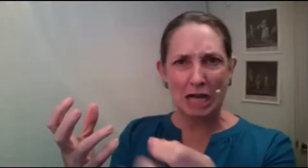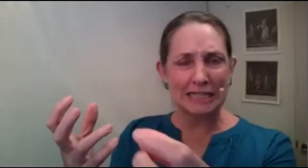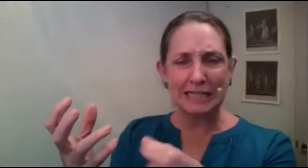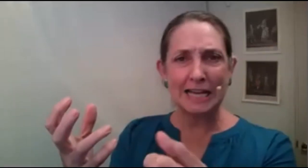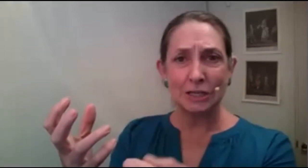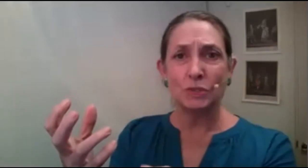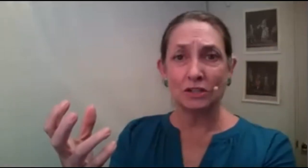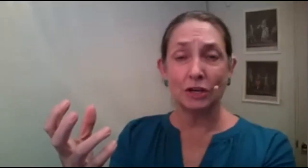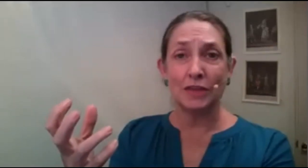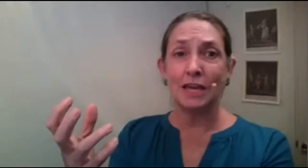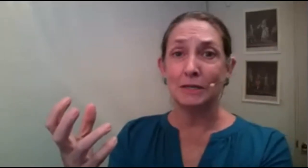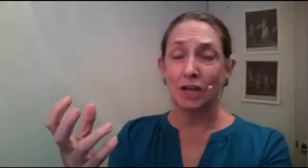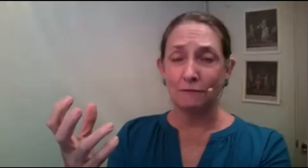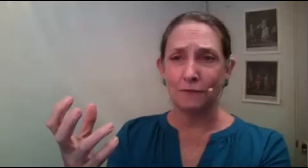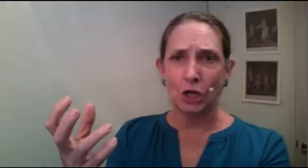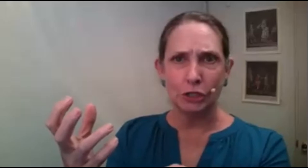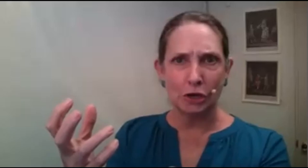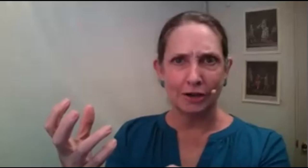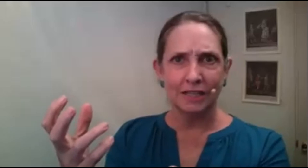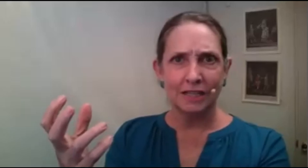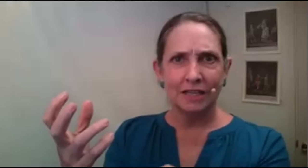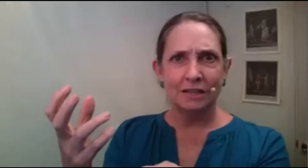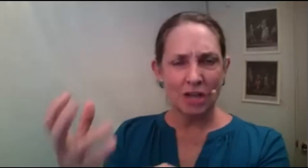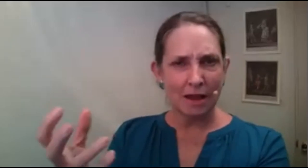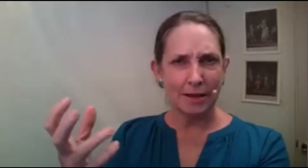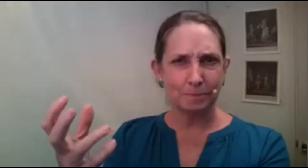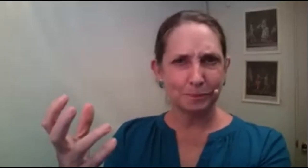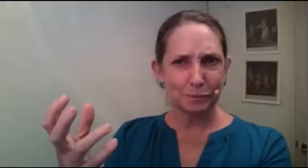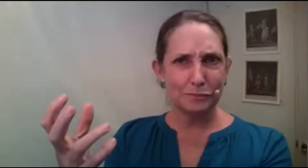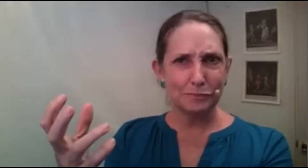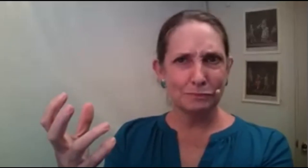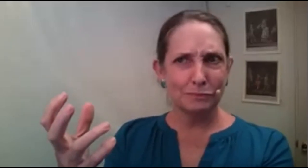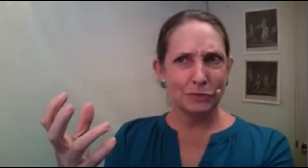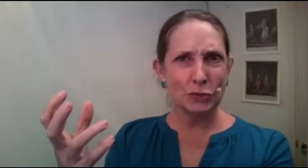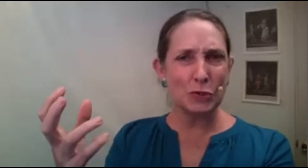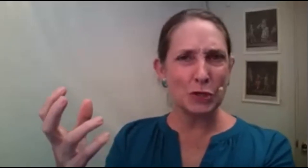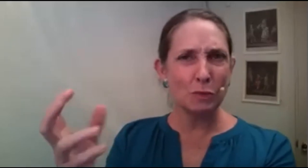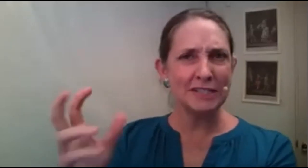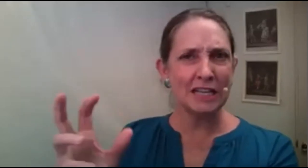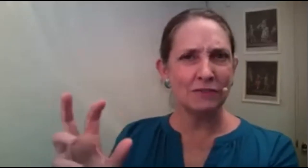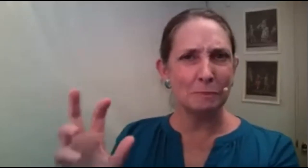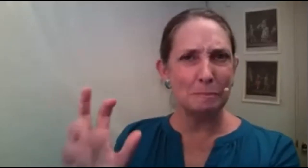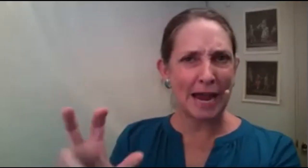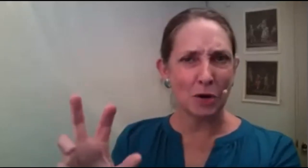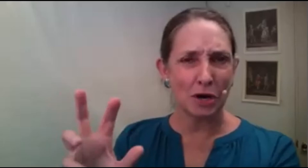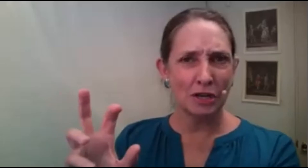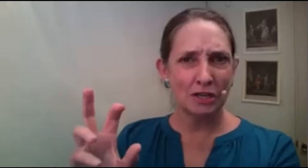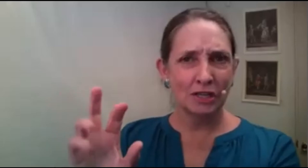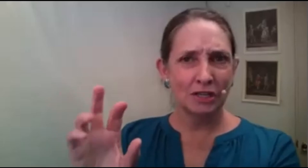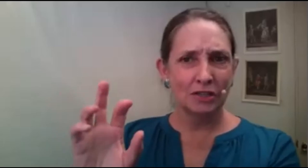and oxidized. It was clear they had been cut for a long time. So there wasn't even